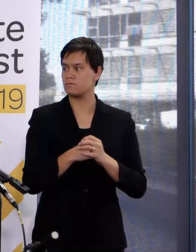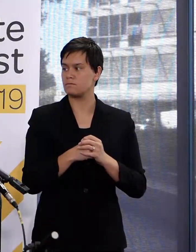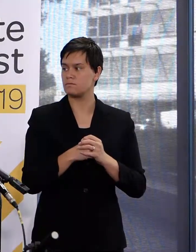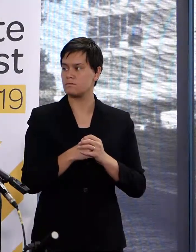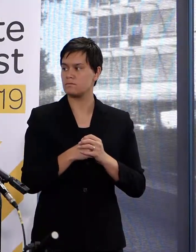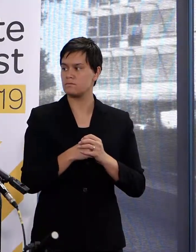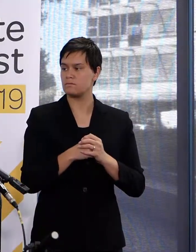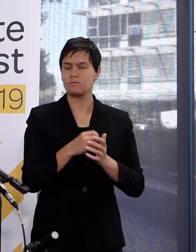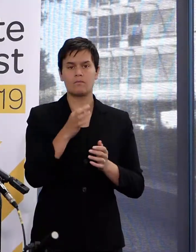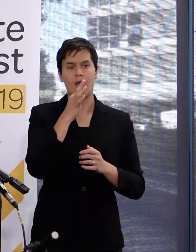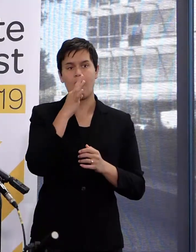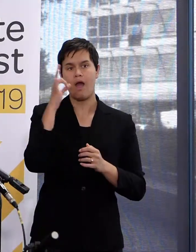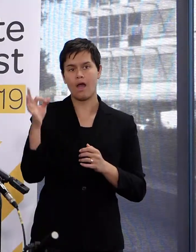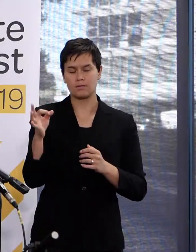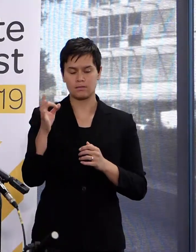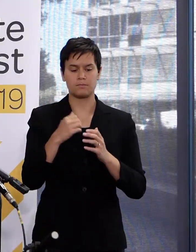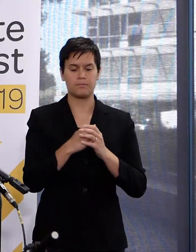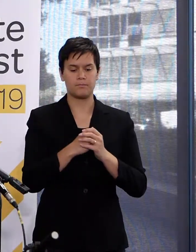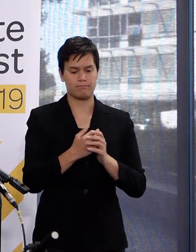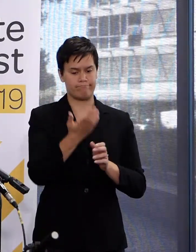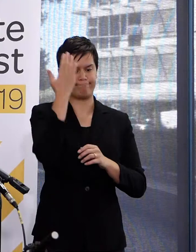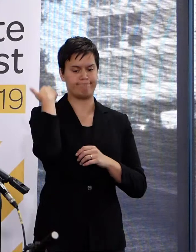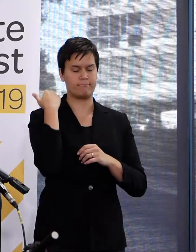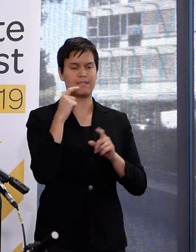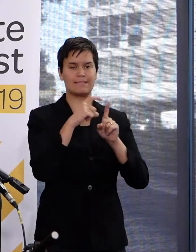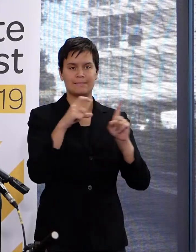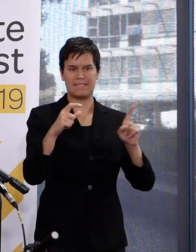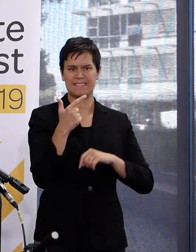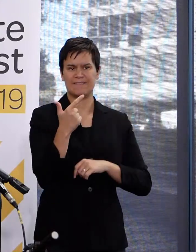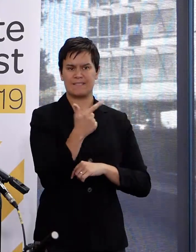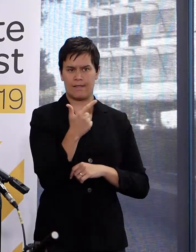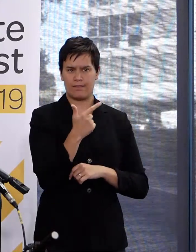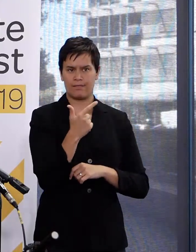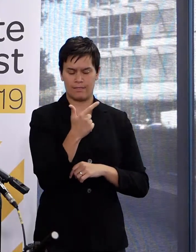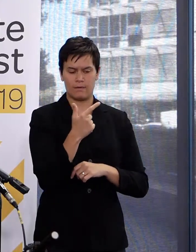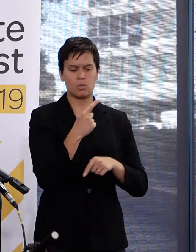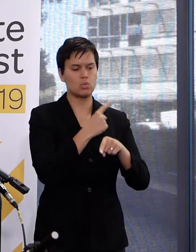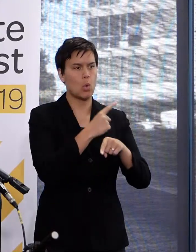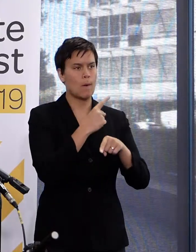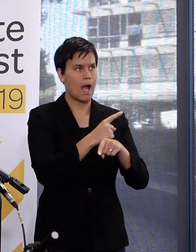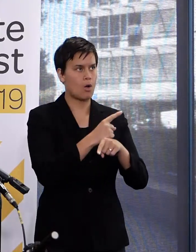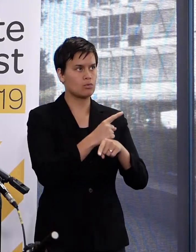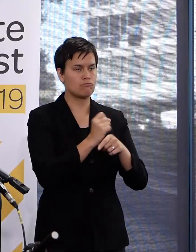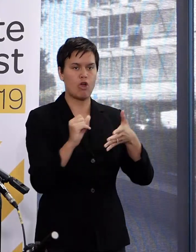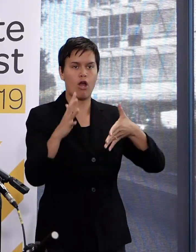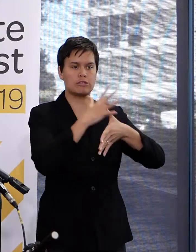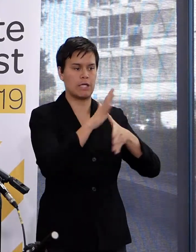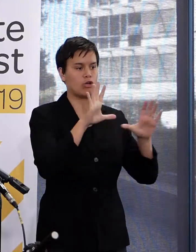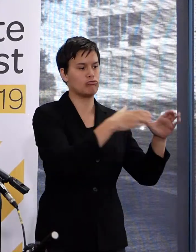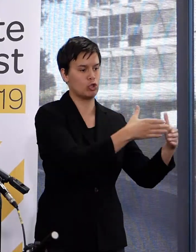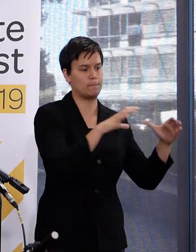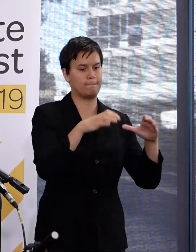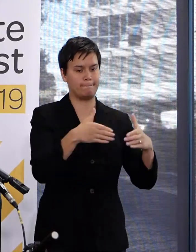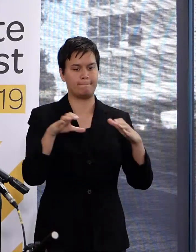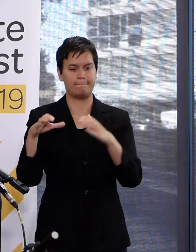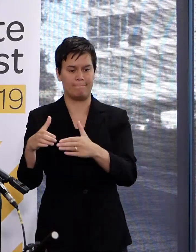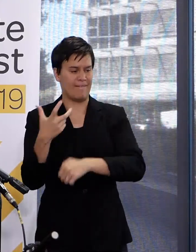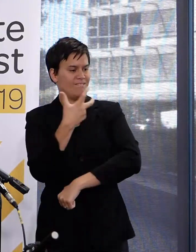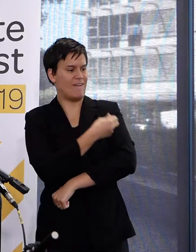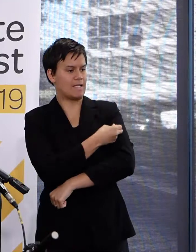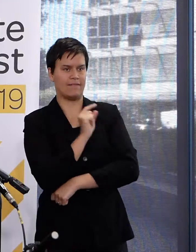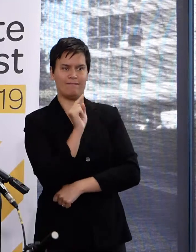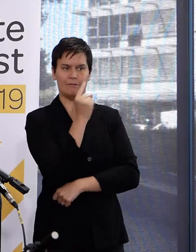sequencing priorities were announced on December 17, the elderly were in group 3, and you today have